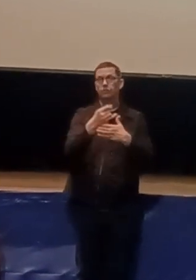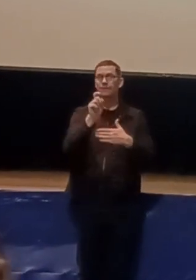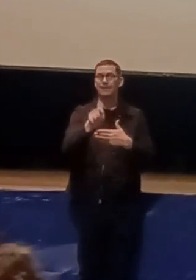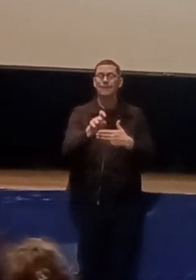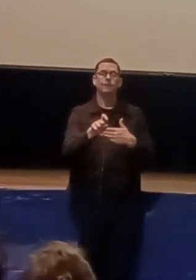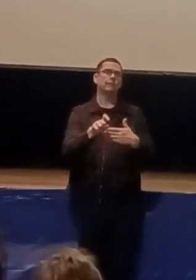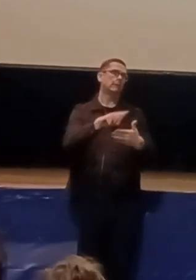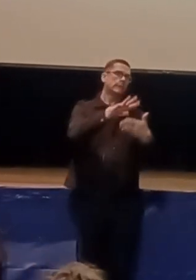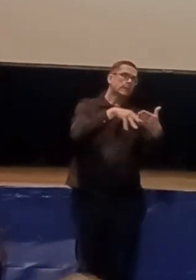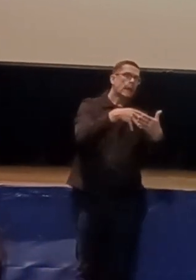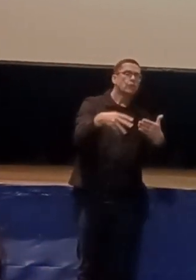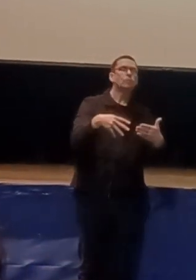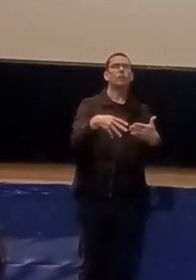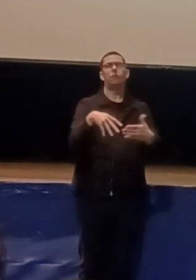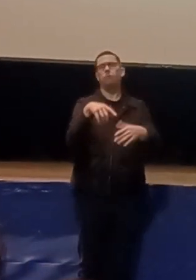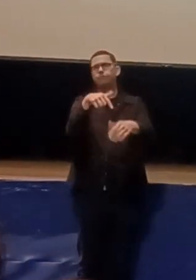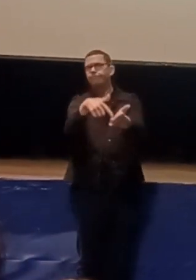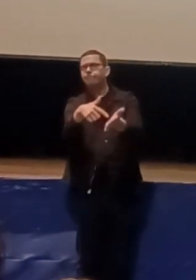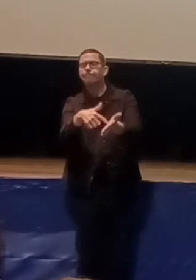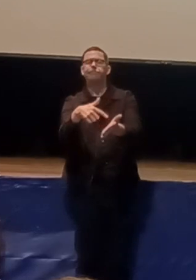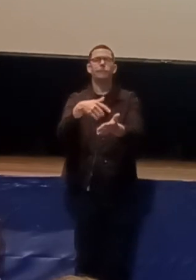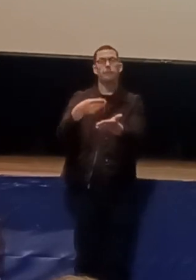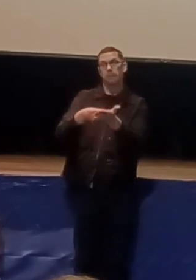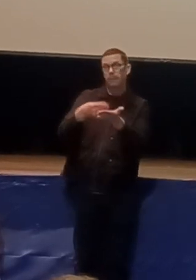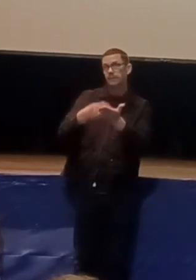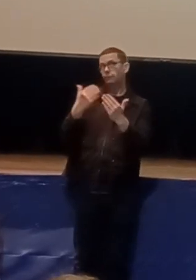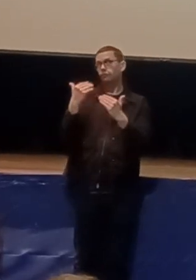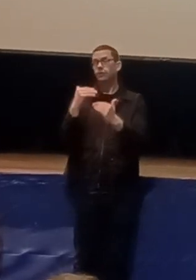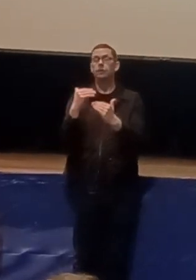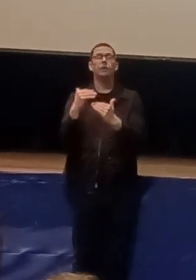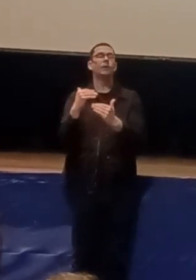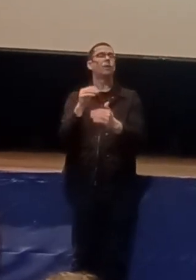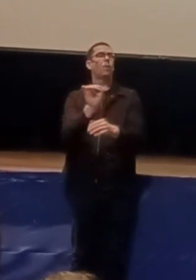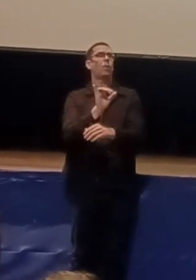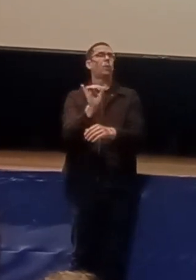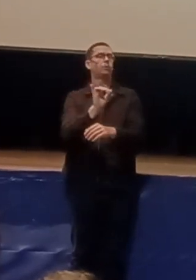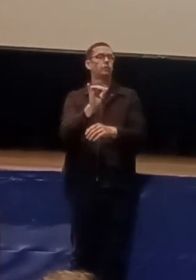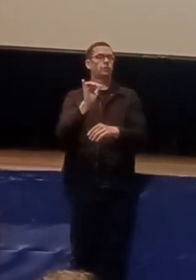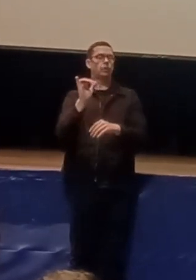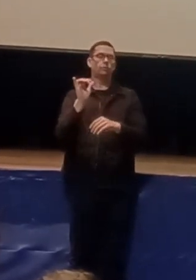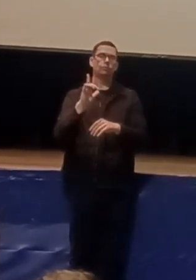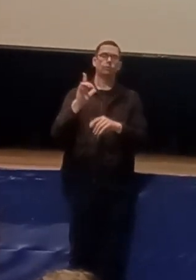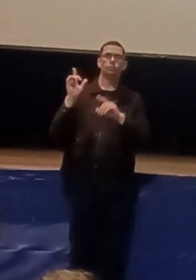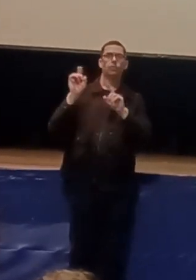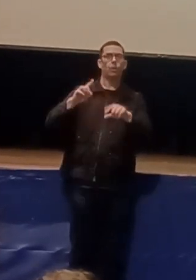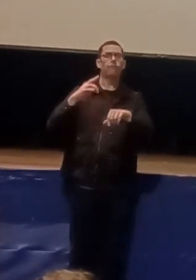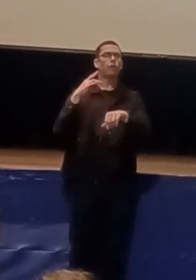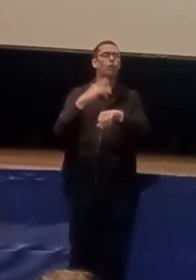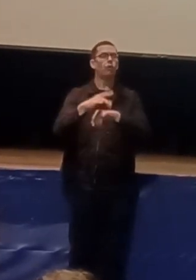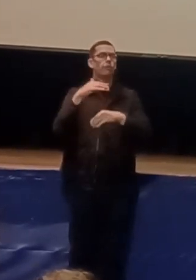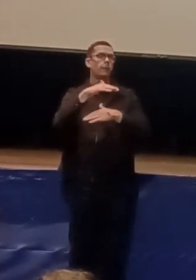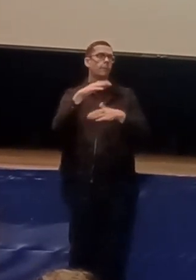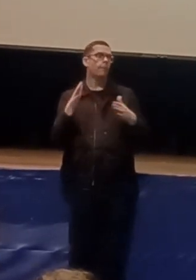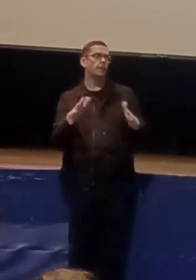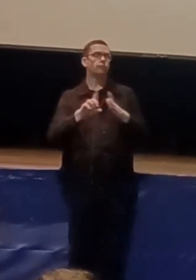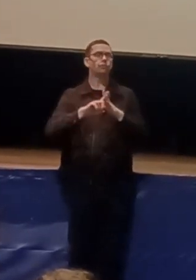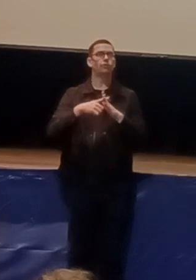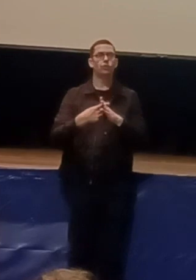put together, as well as go out for early packages and get started on construction